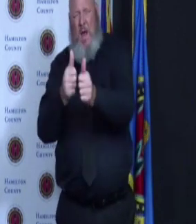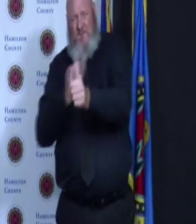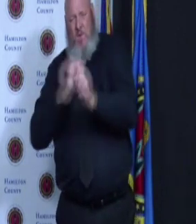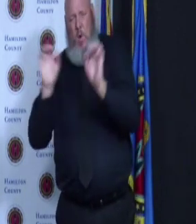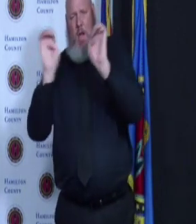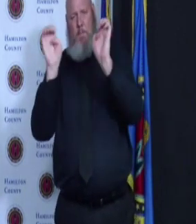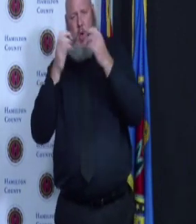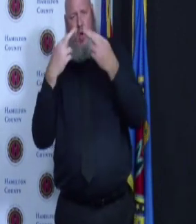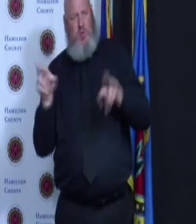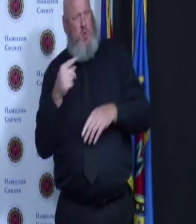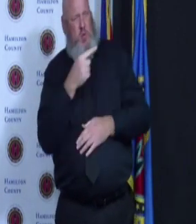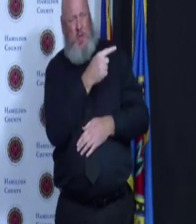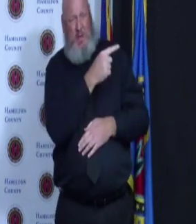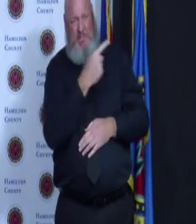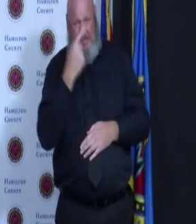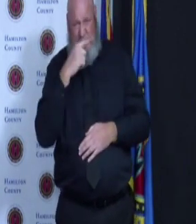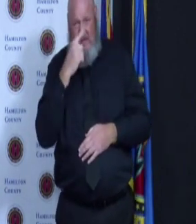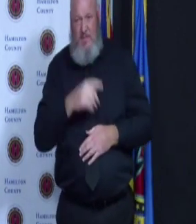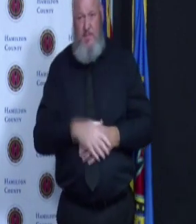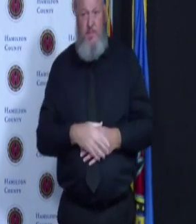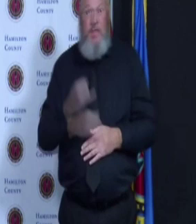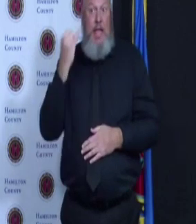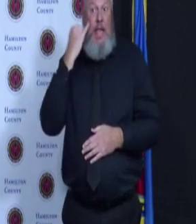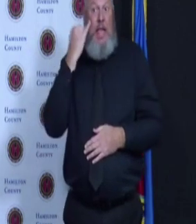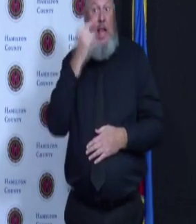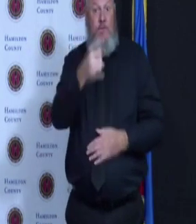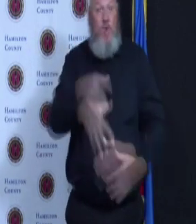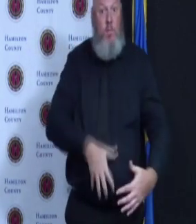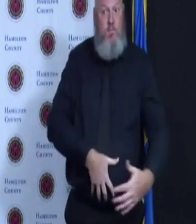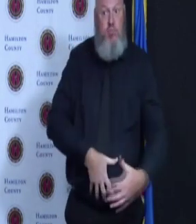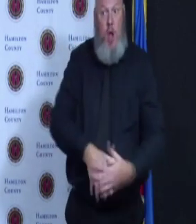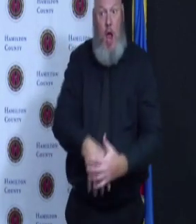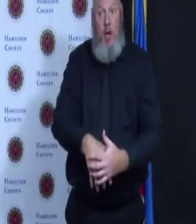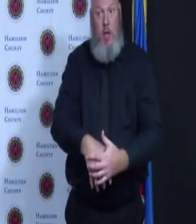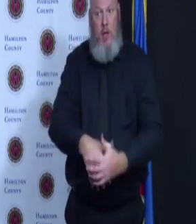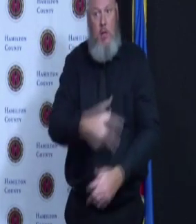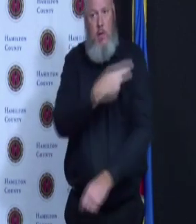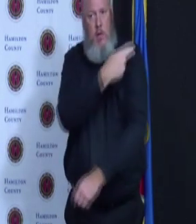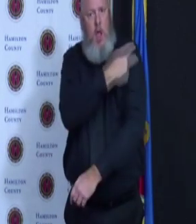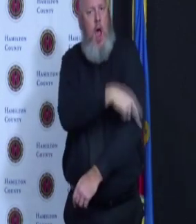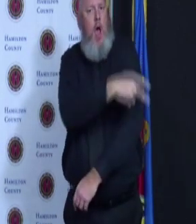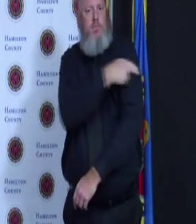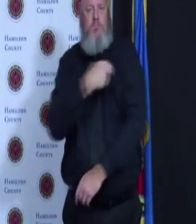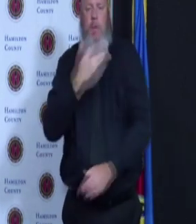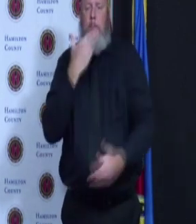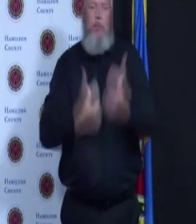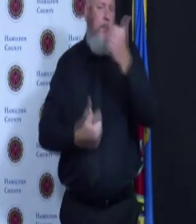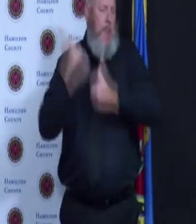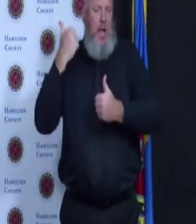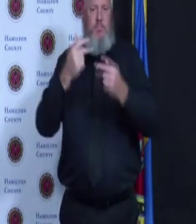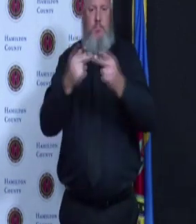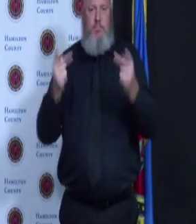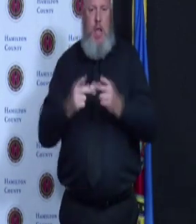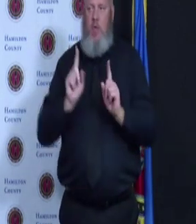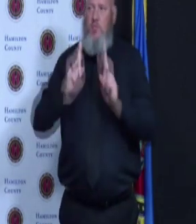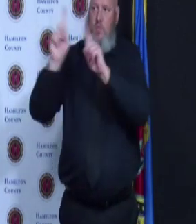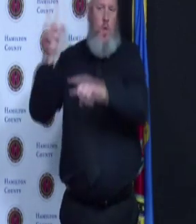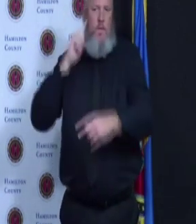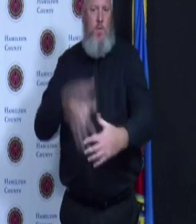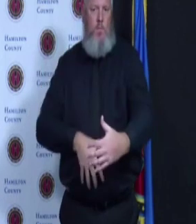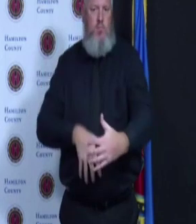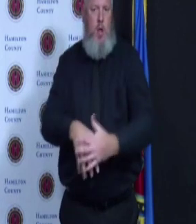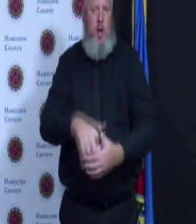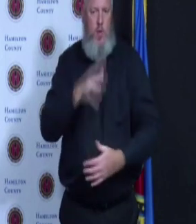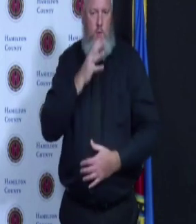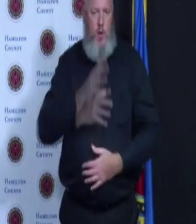have taken extra precautions, and this is still the safest place to deliver your baby. Visitation policies,